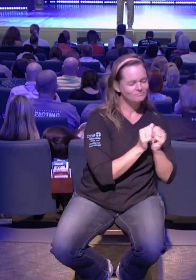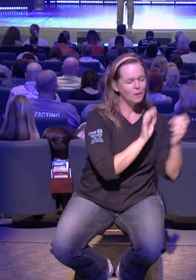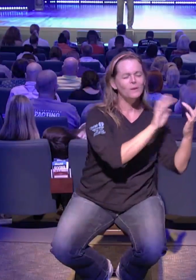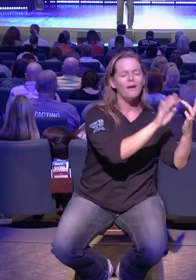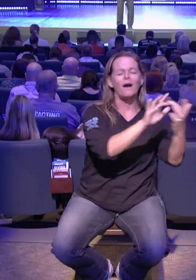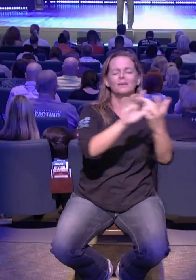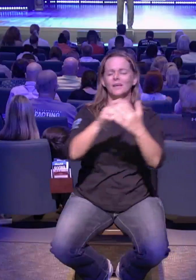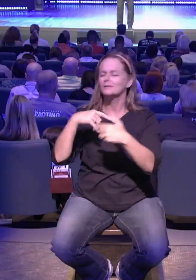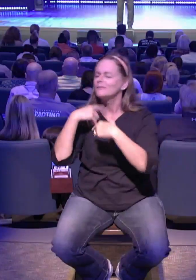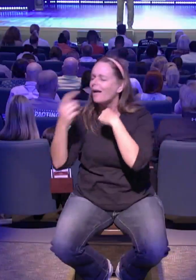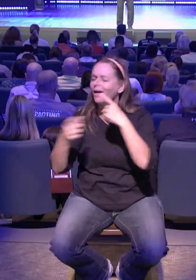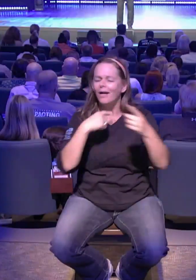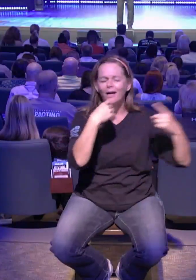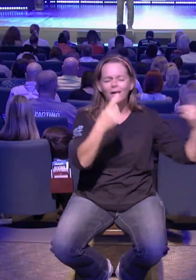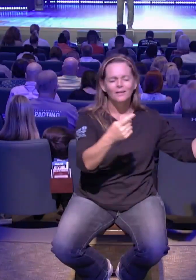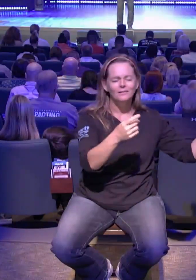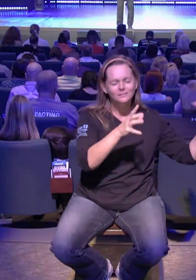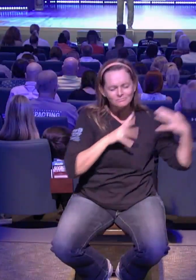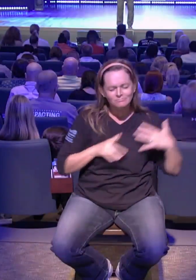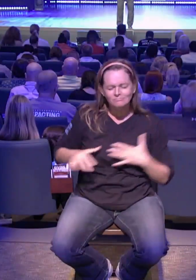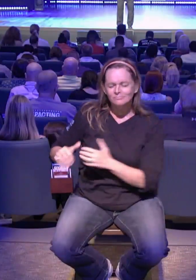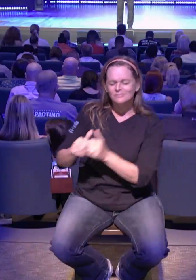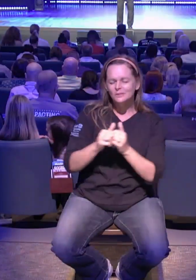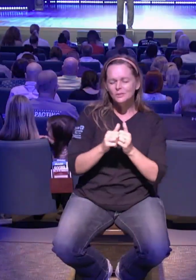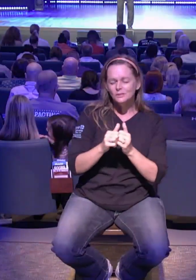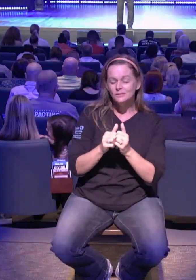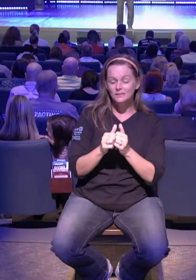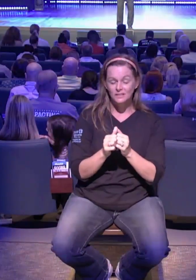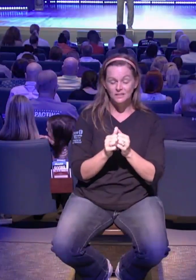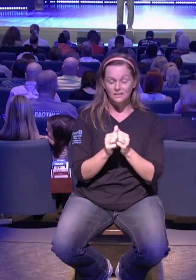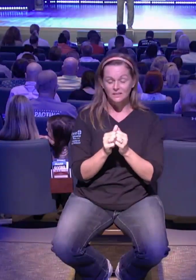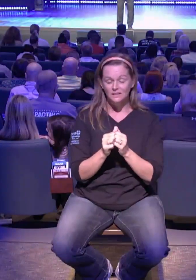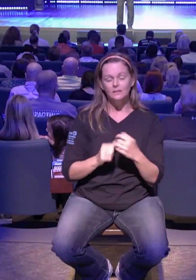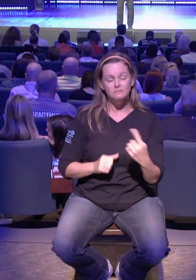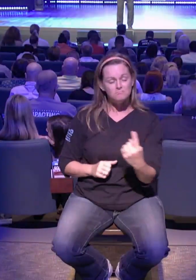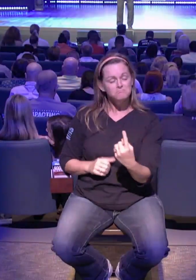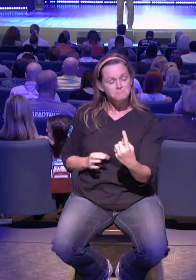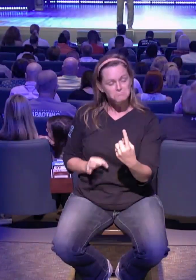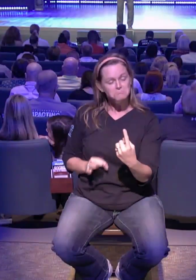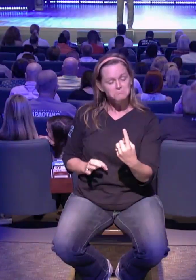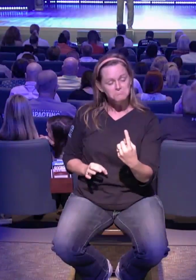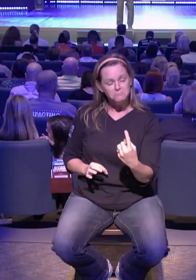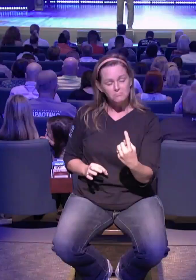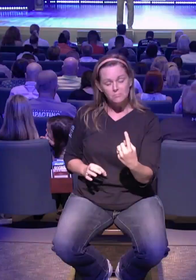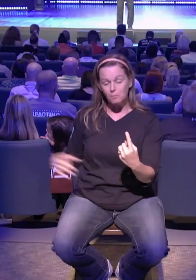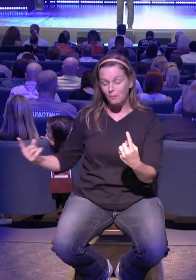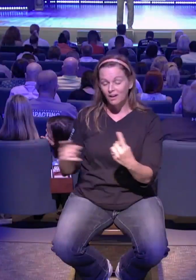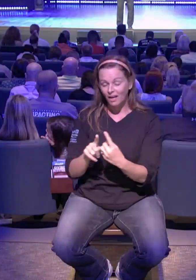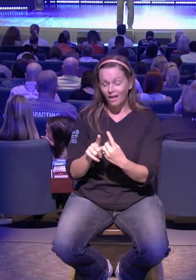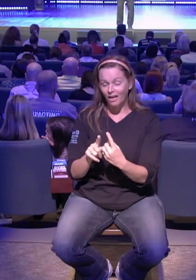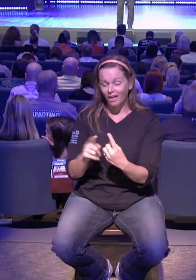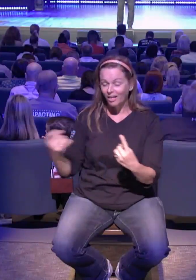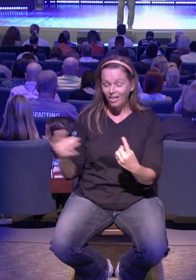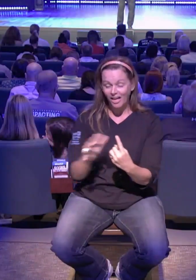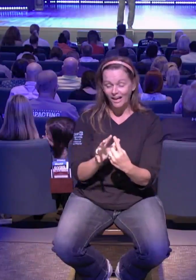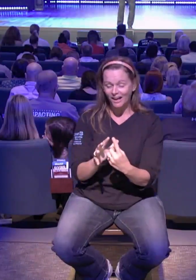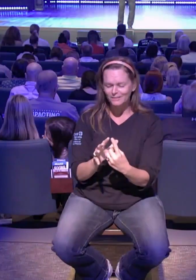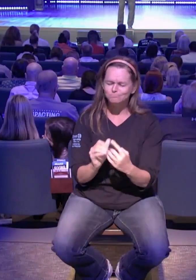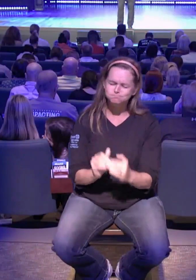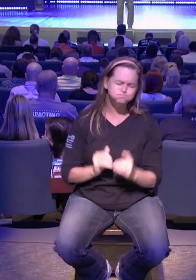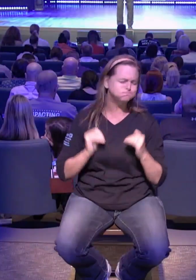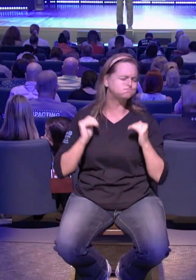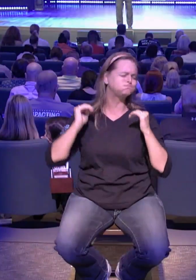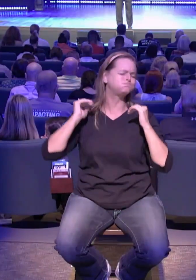this world together. We are simply better together. We're more powerful together. We have greater impact together. It